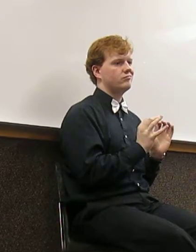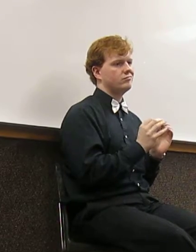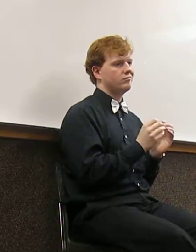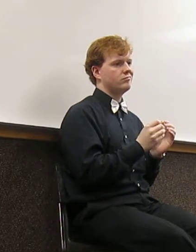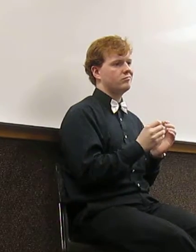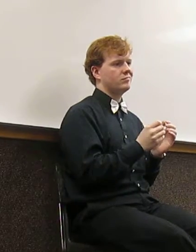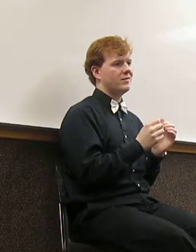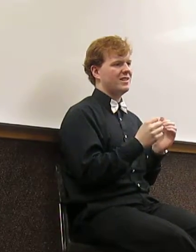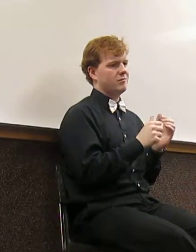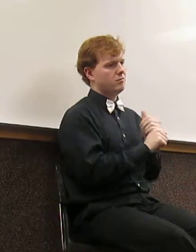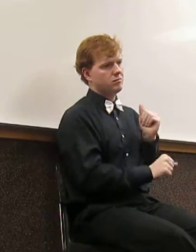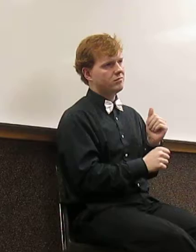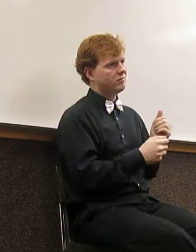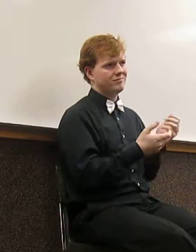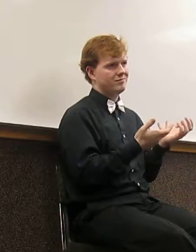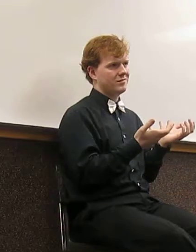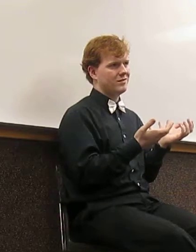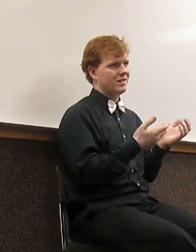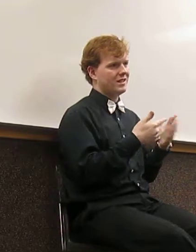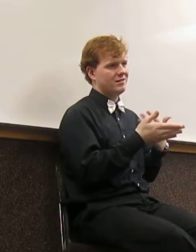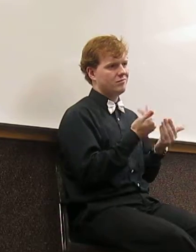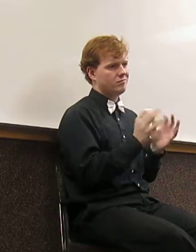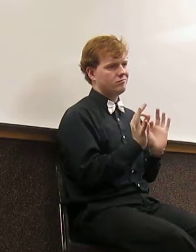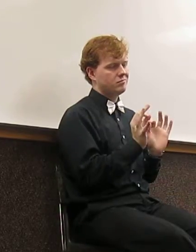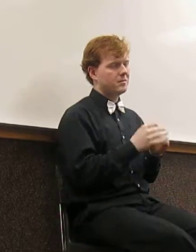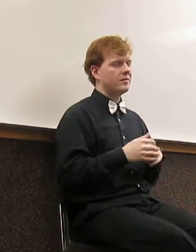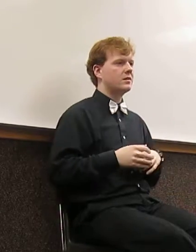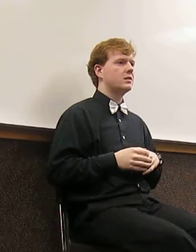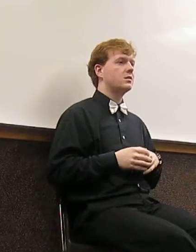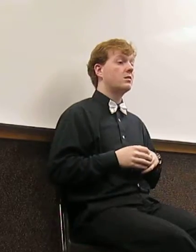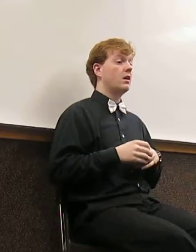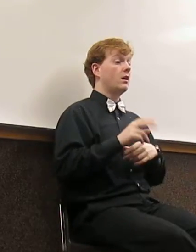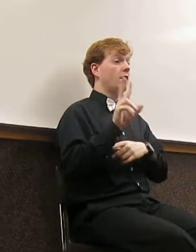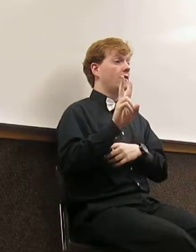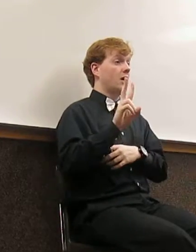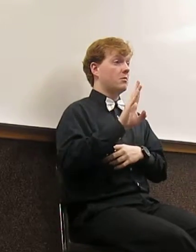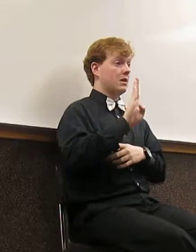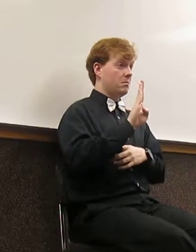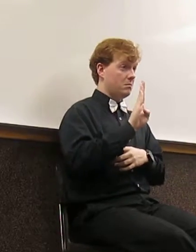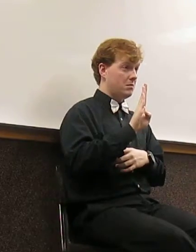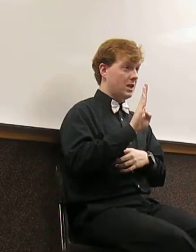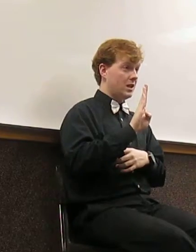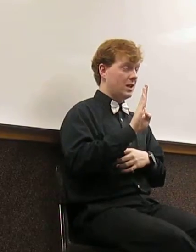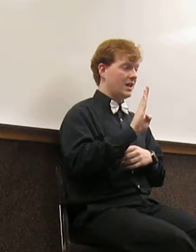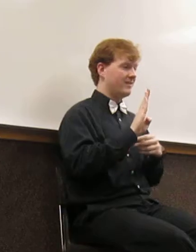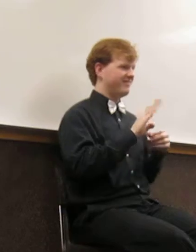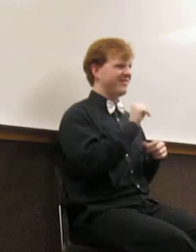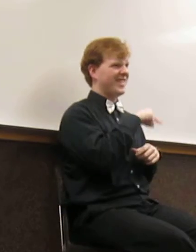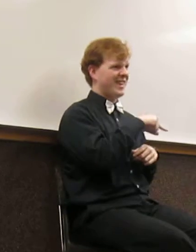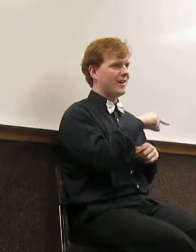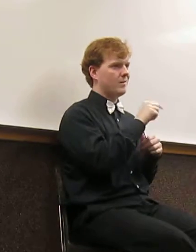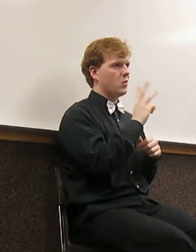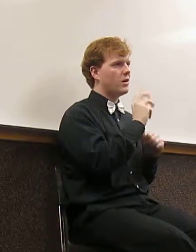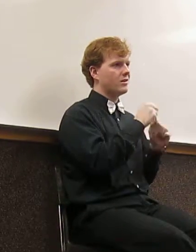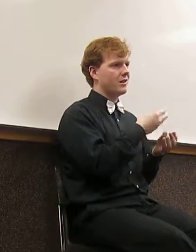Water-soluble vitamins, that's vitamin C. Vitamin B is another water-soluble vitamin. There's a bunch of those, B1, B2,